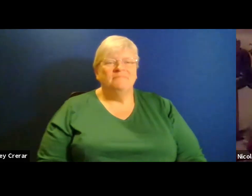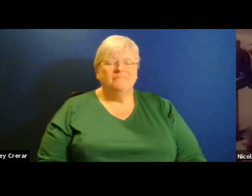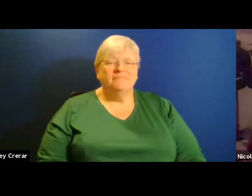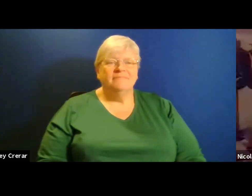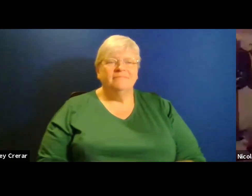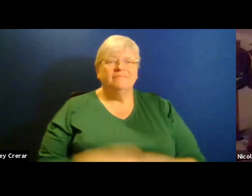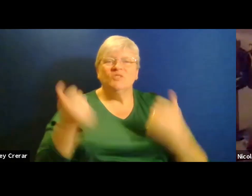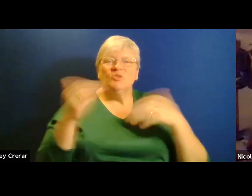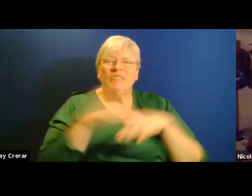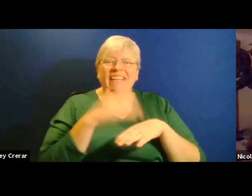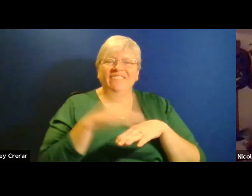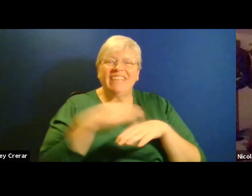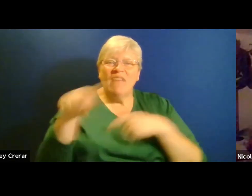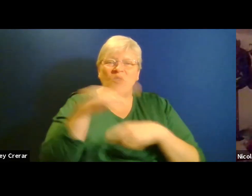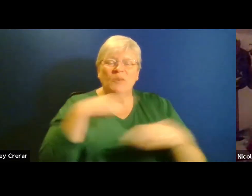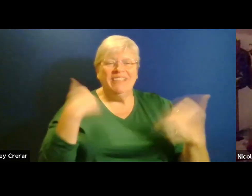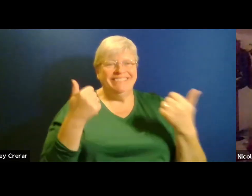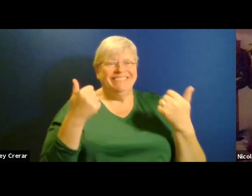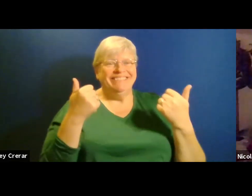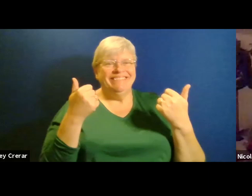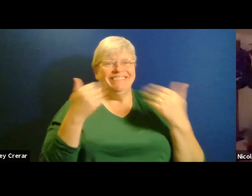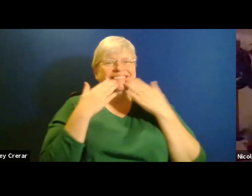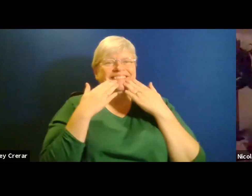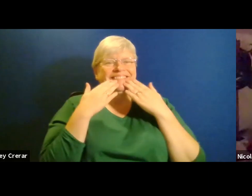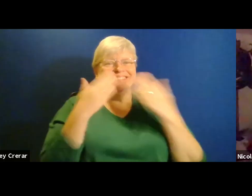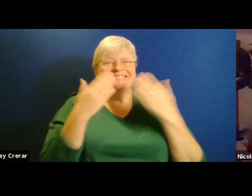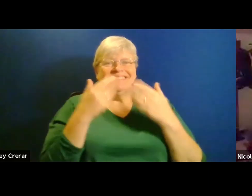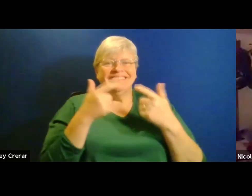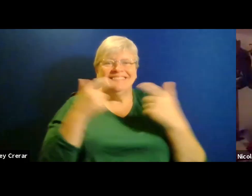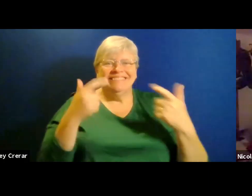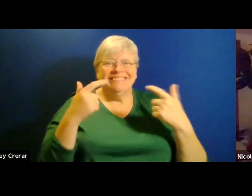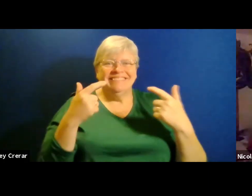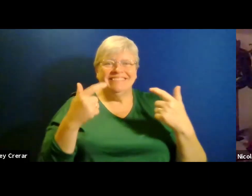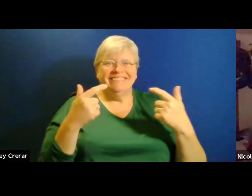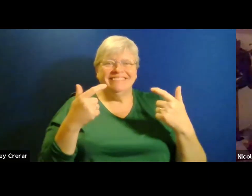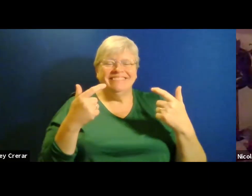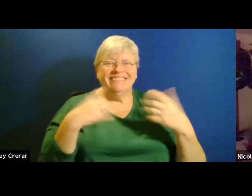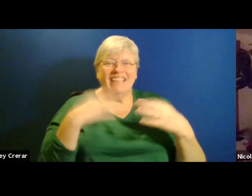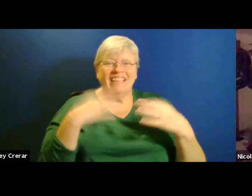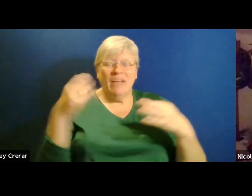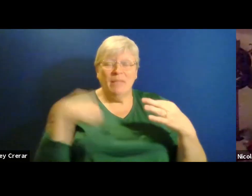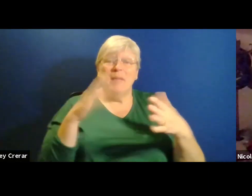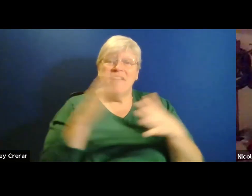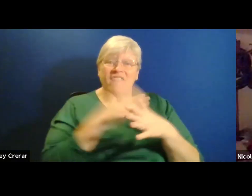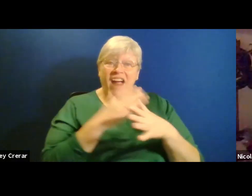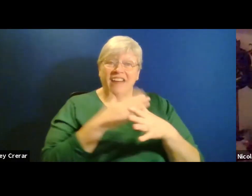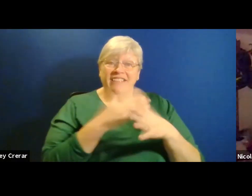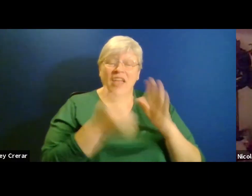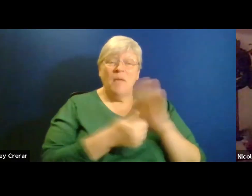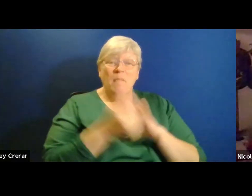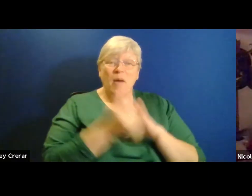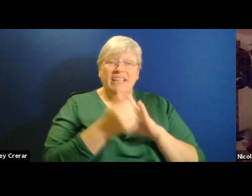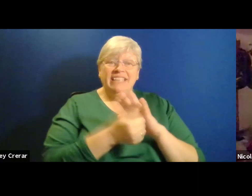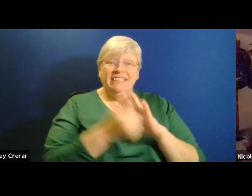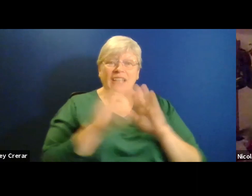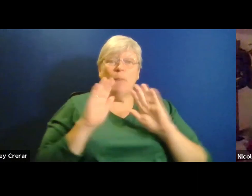Good evening, everyone. Thank you so much for having me. My first piece tonight was published in Pushing